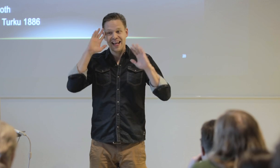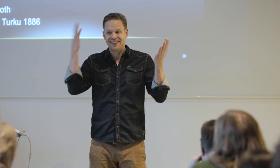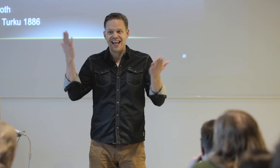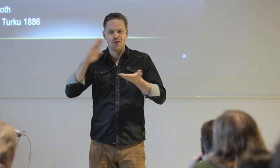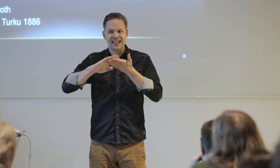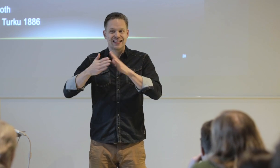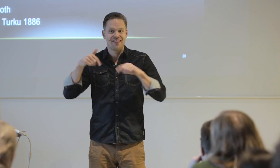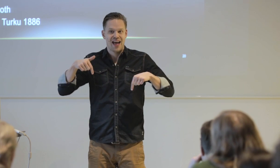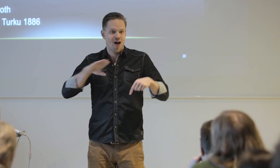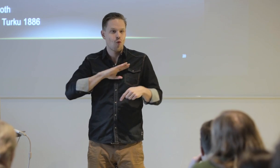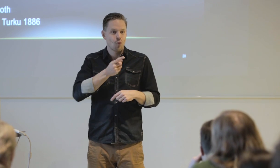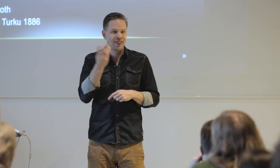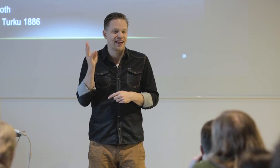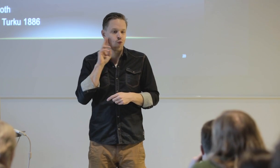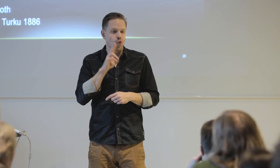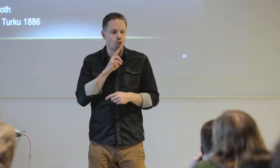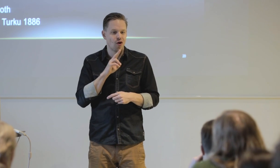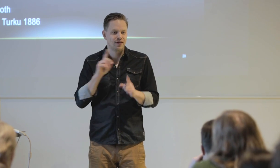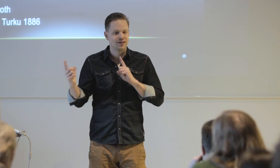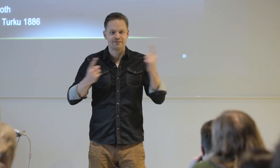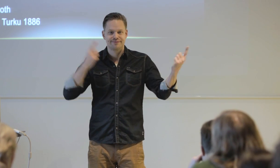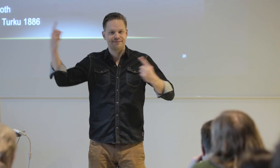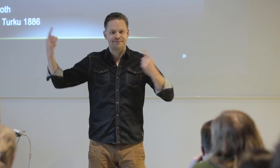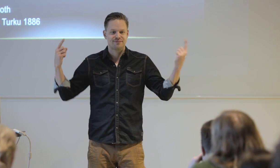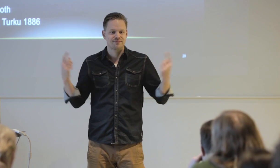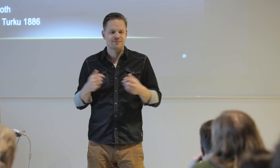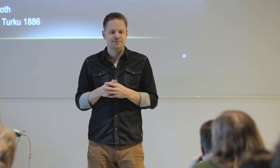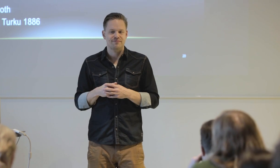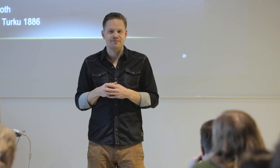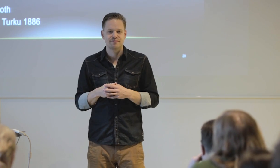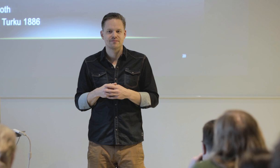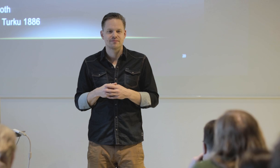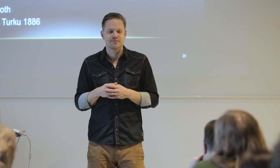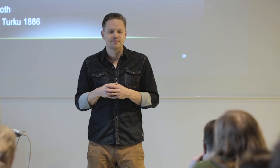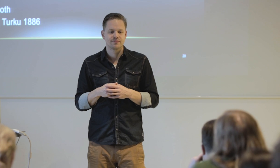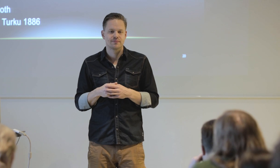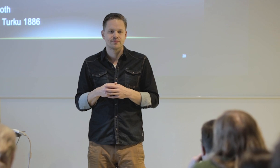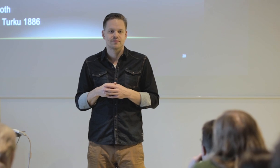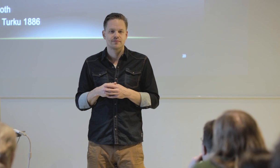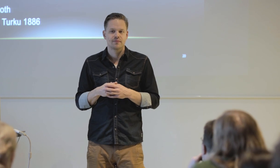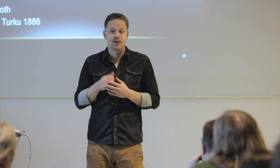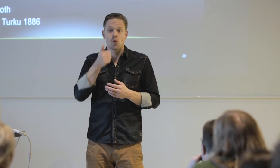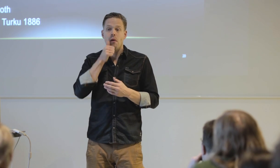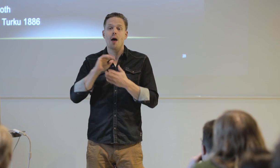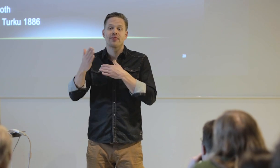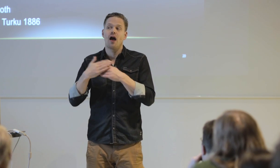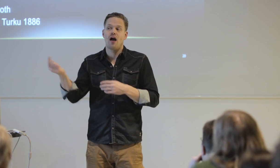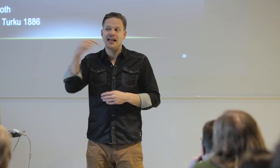didn't know. We didn't know that there was deaf people. The deaf people were all scattered around Finland. So